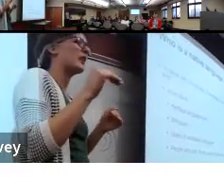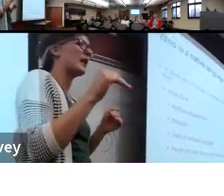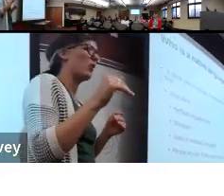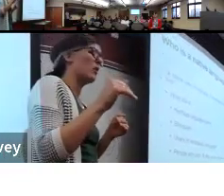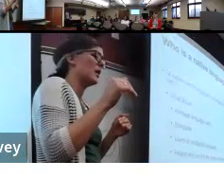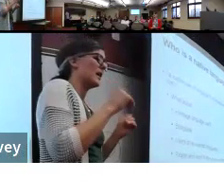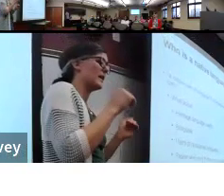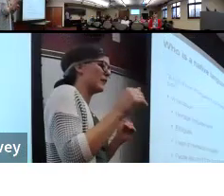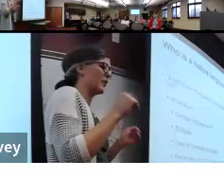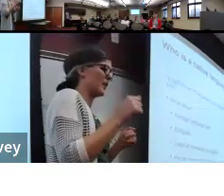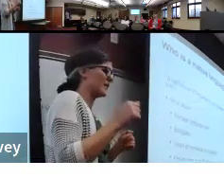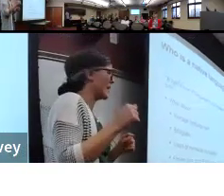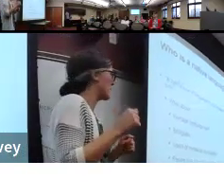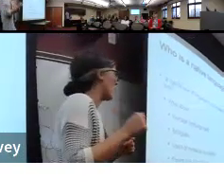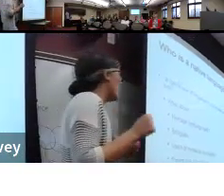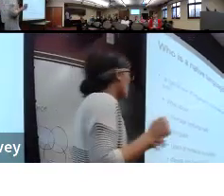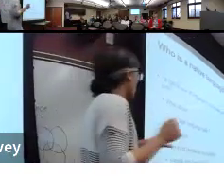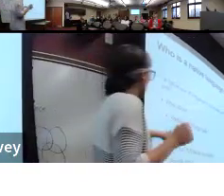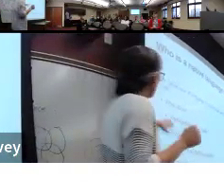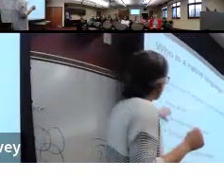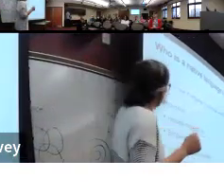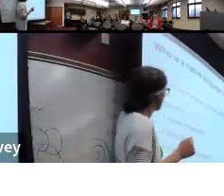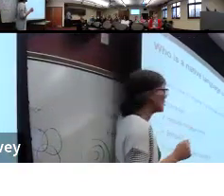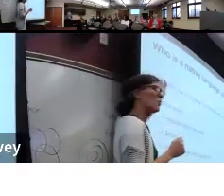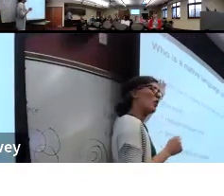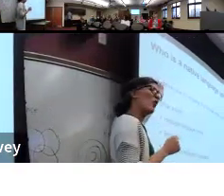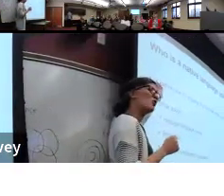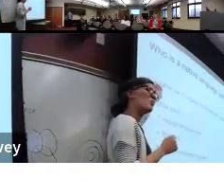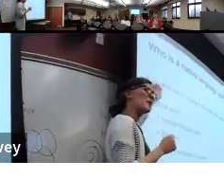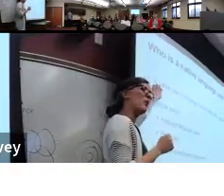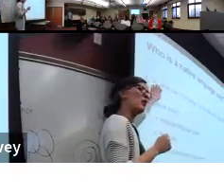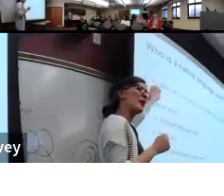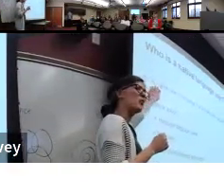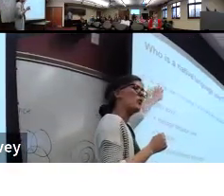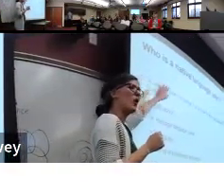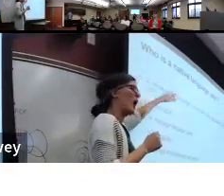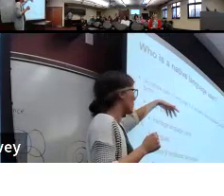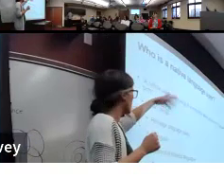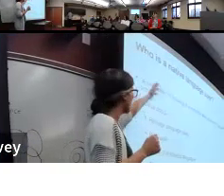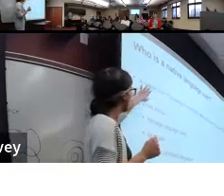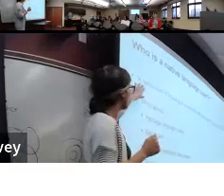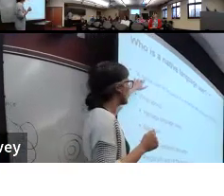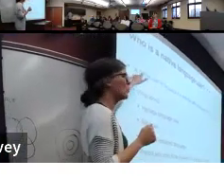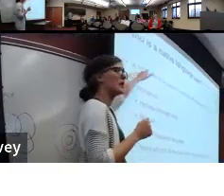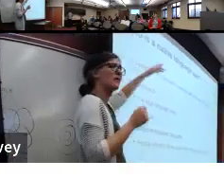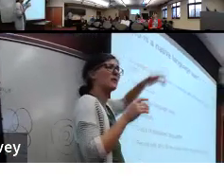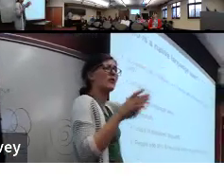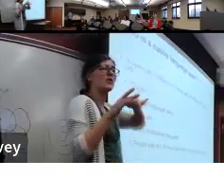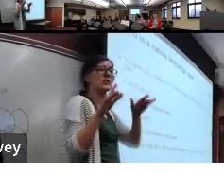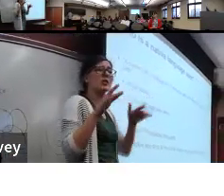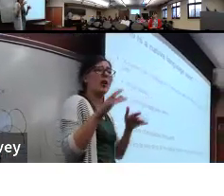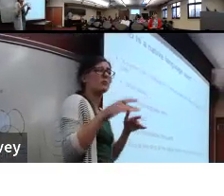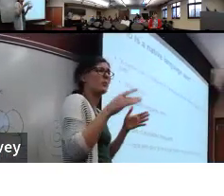like a monolingual in different things anymore. So when we say this, do we also mean monolingual? Or are we okay with including